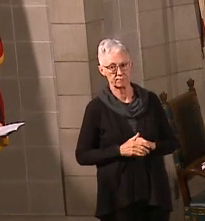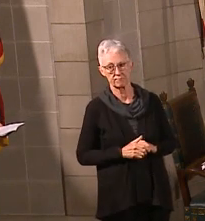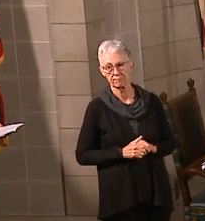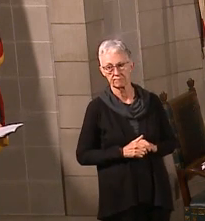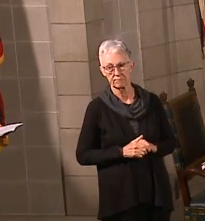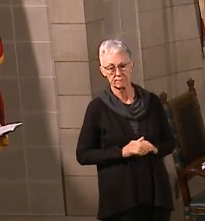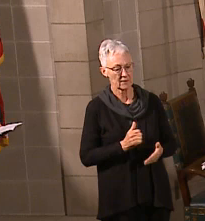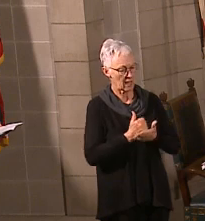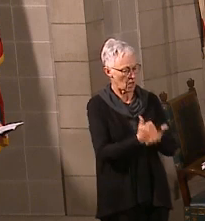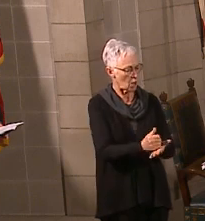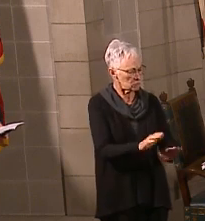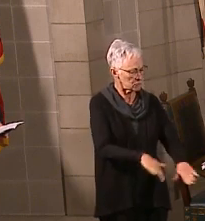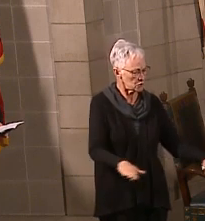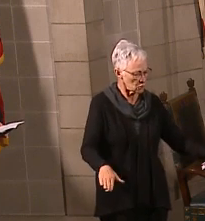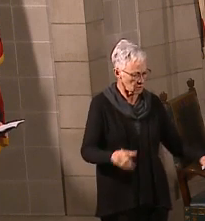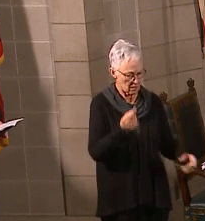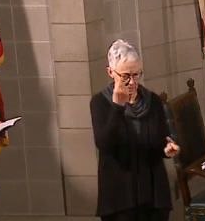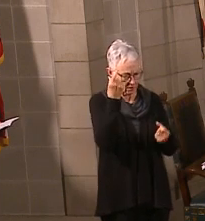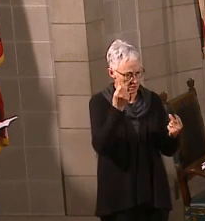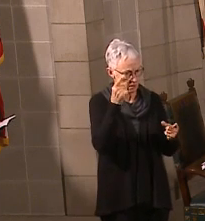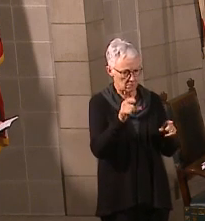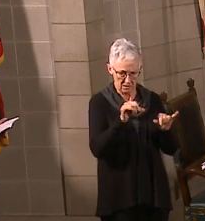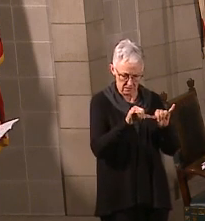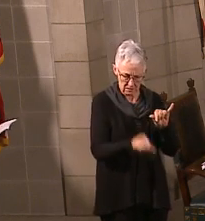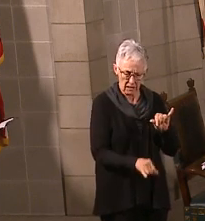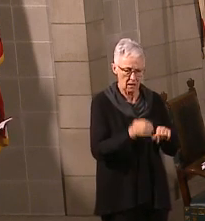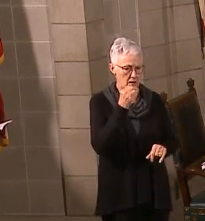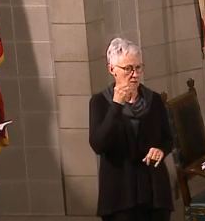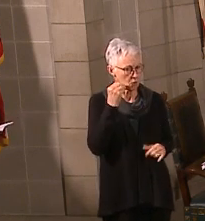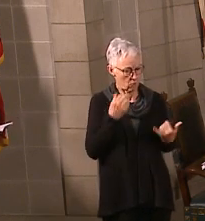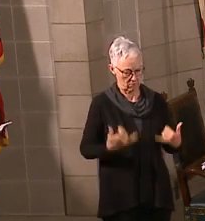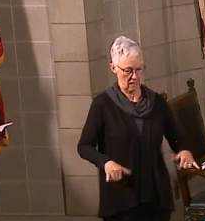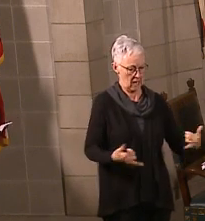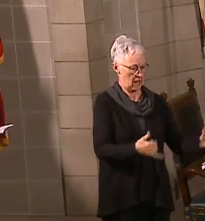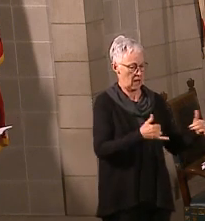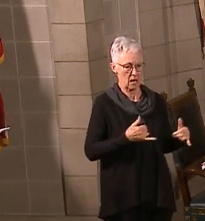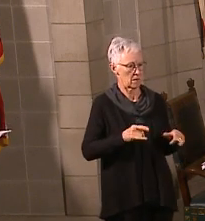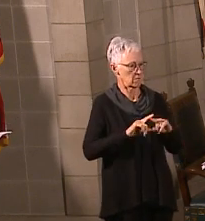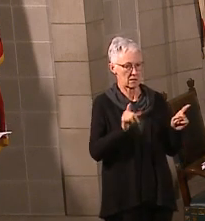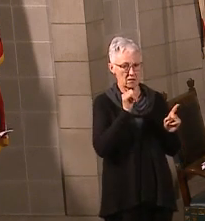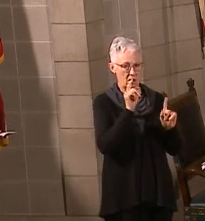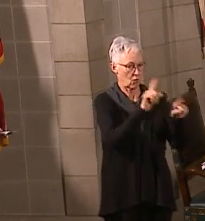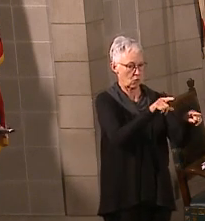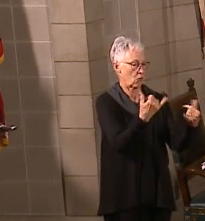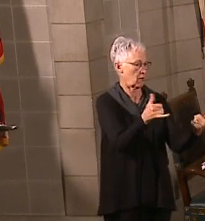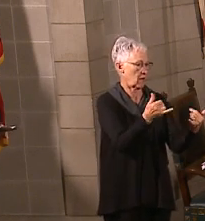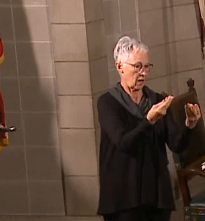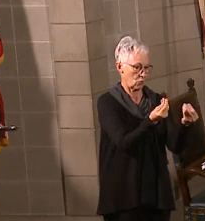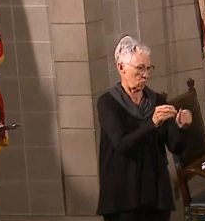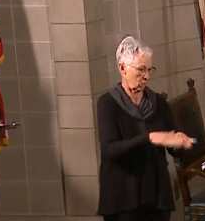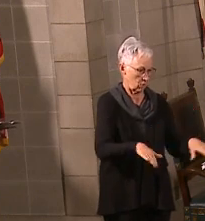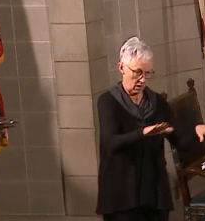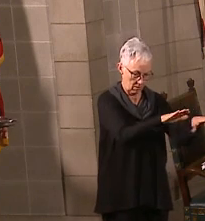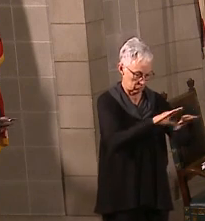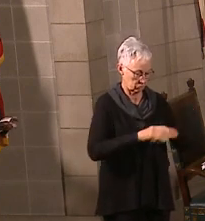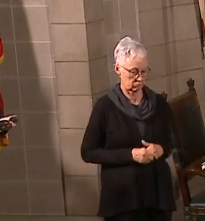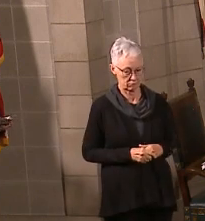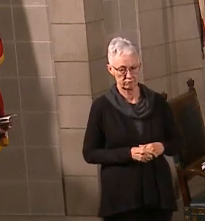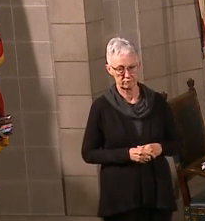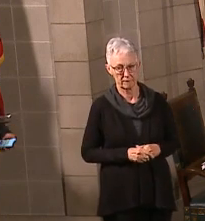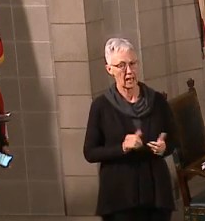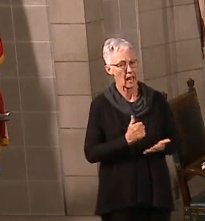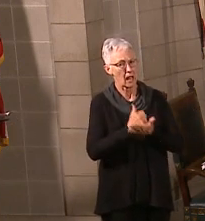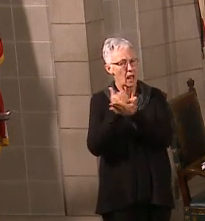distance. Keep them at home to play. Avoid playgrounds and group sports. 5, help seniors. They may need errands run for